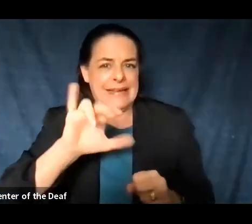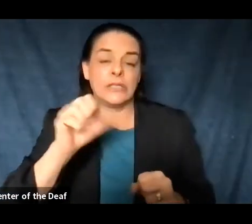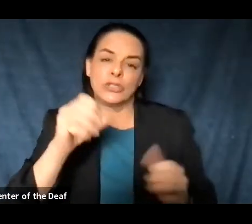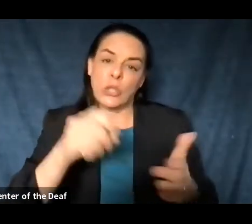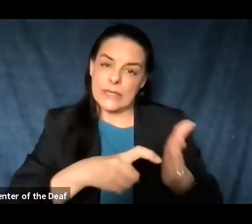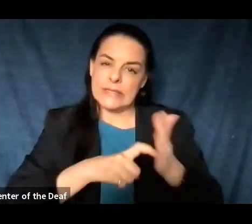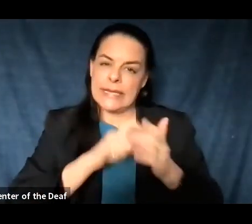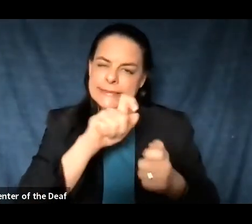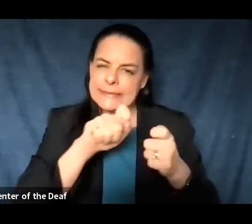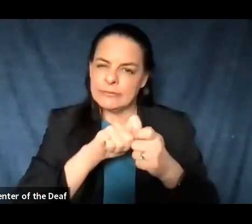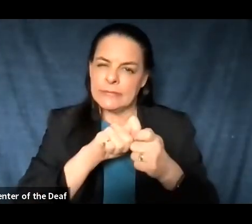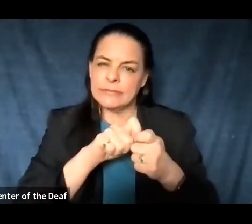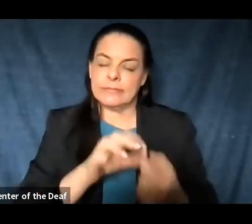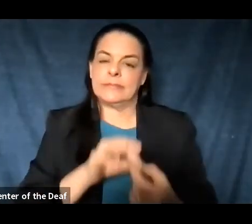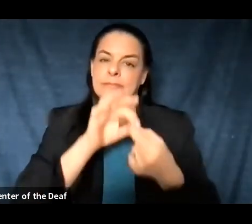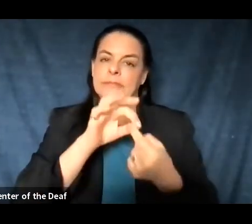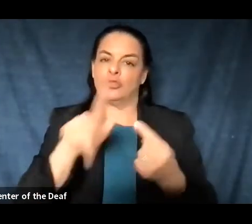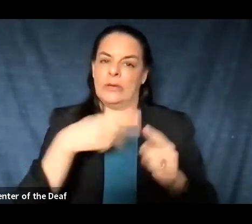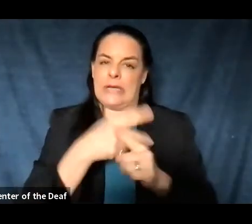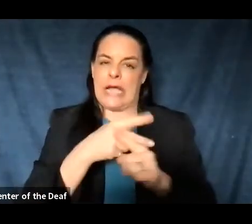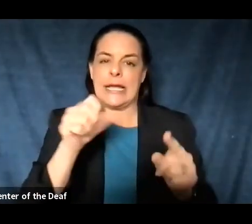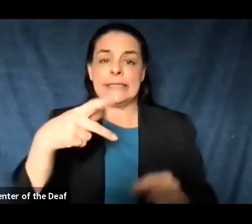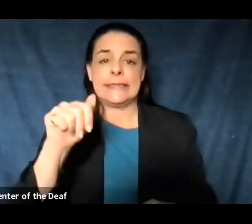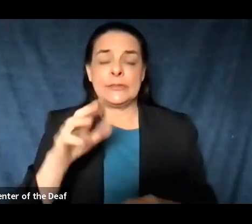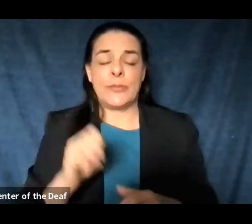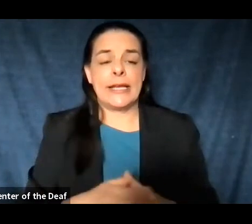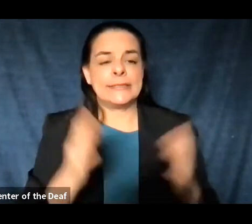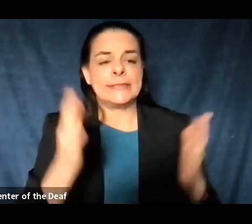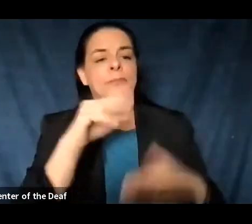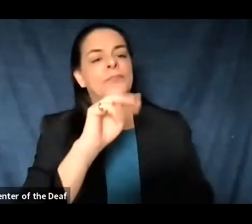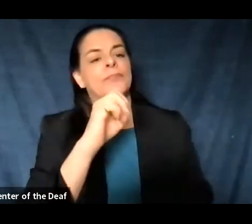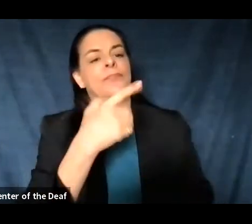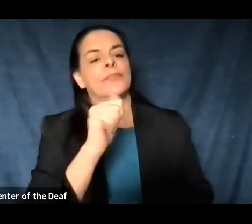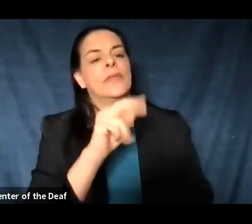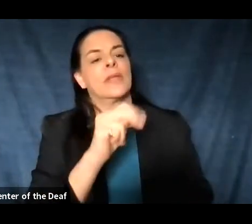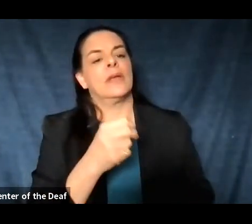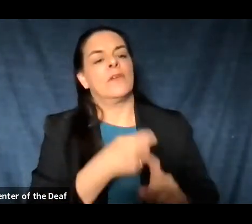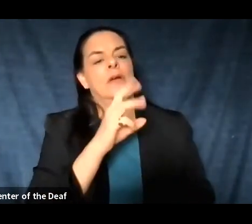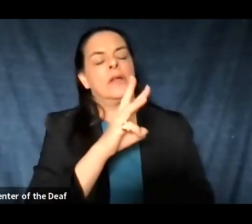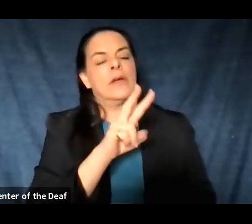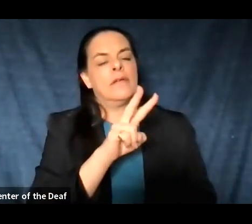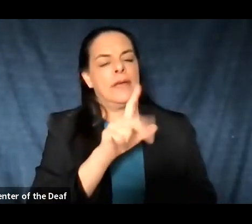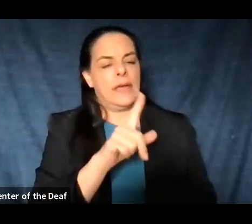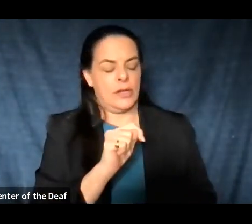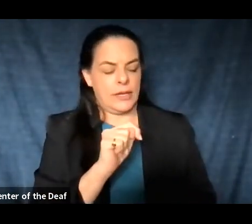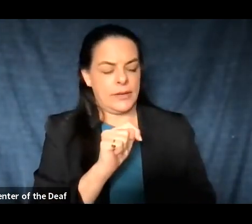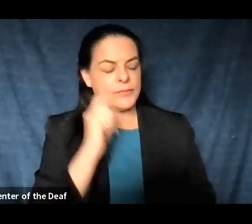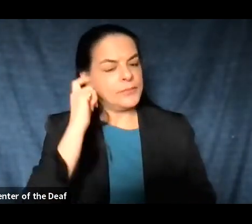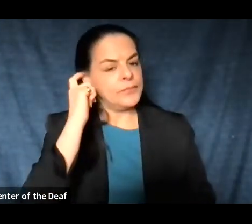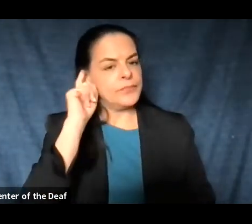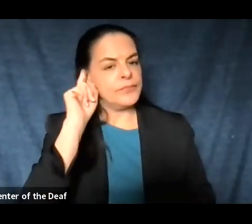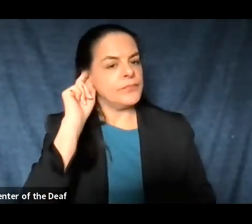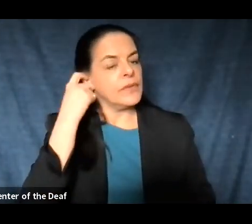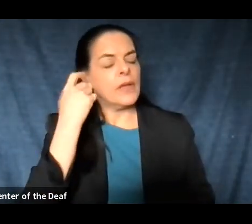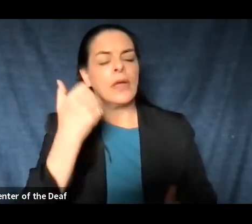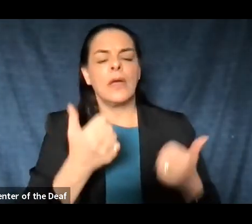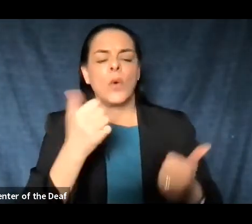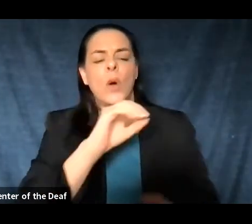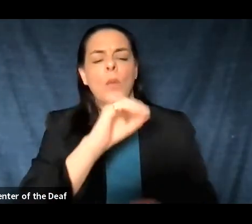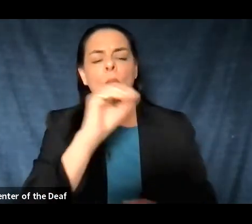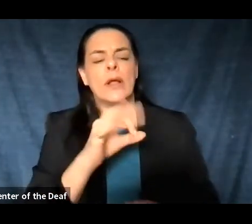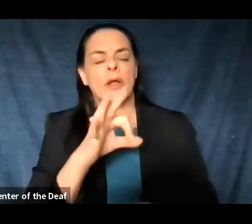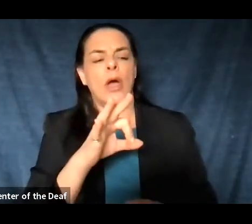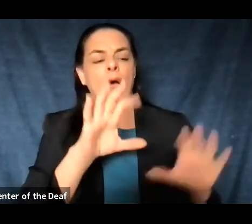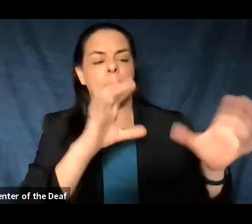Megan with WBLT, What percentage of the population would need to